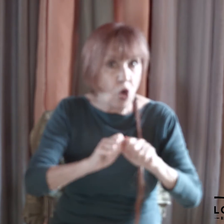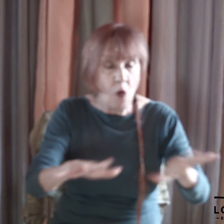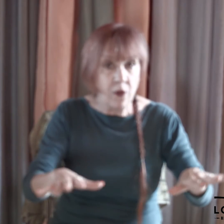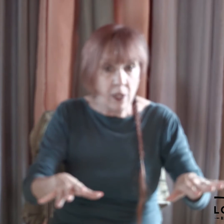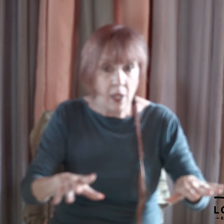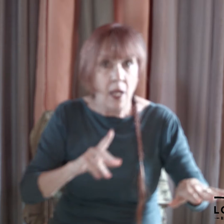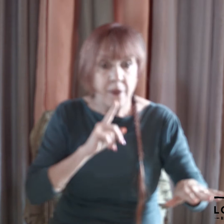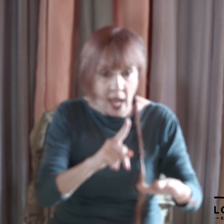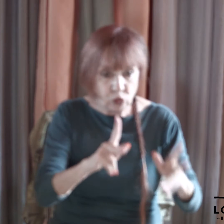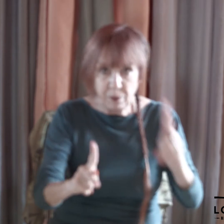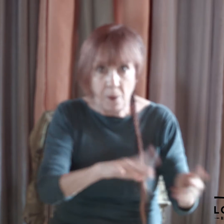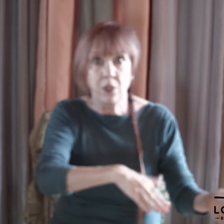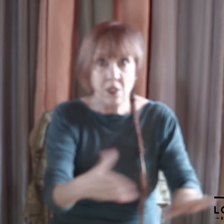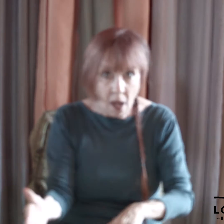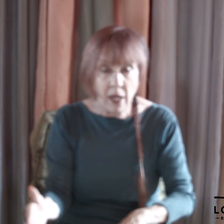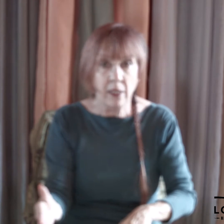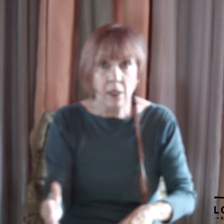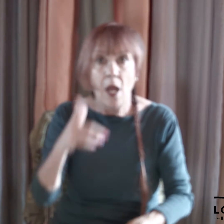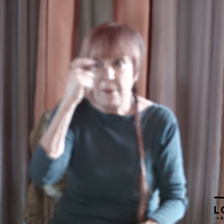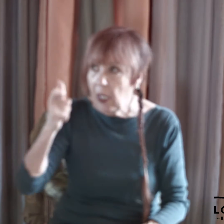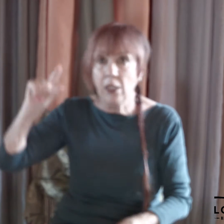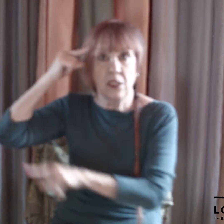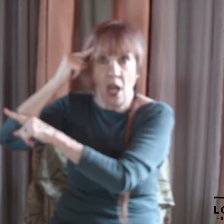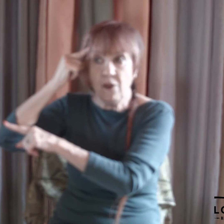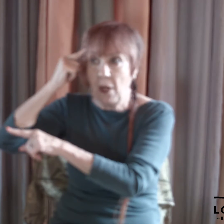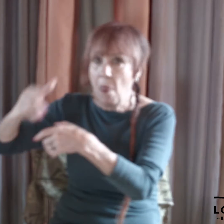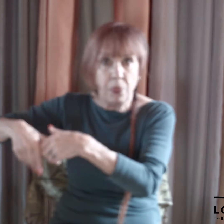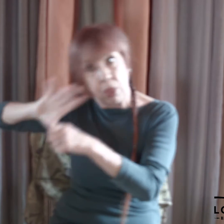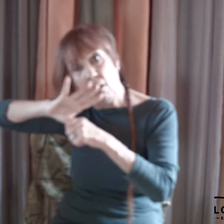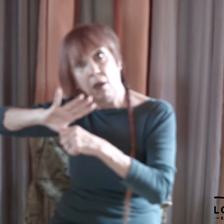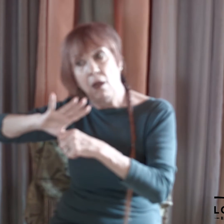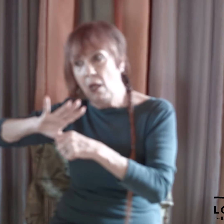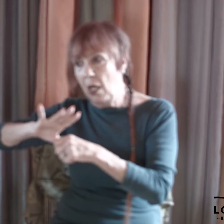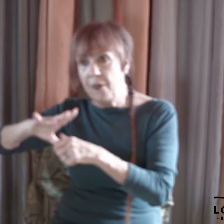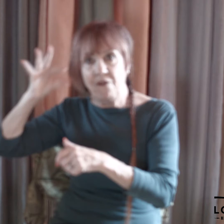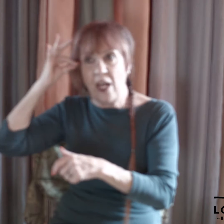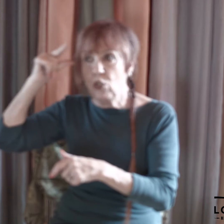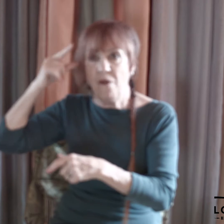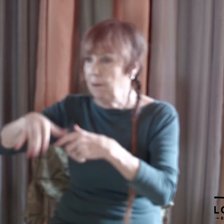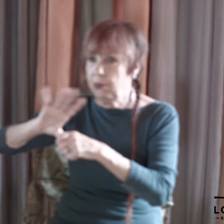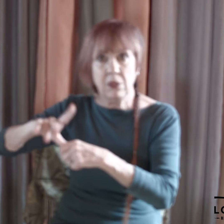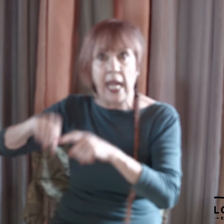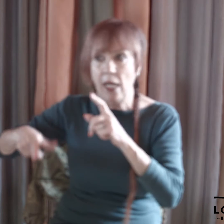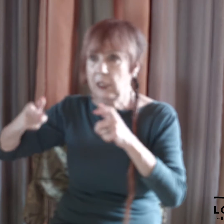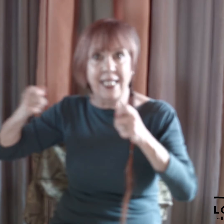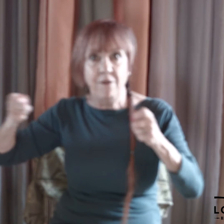actual destruction of life caused by the inability of the federal government to govern.